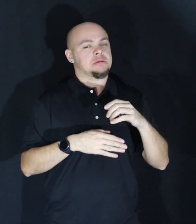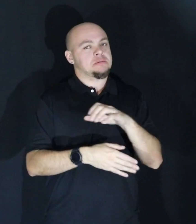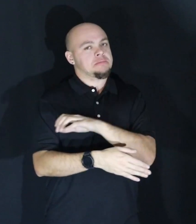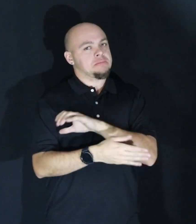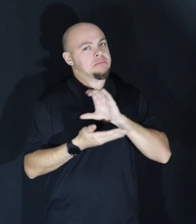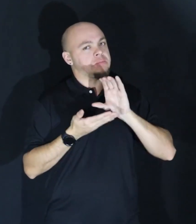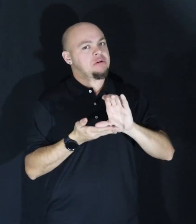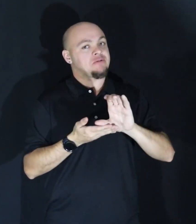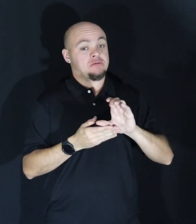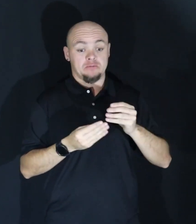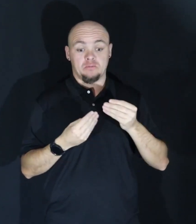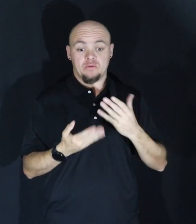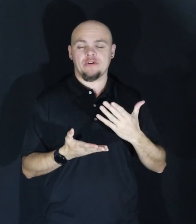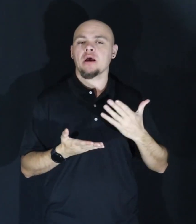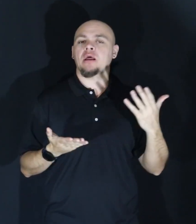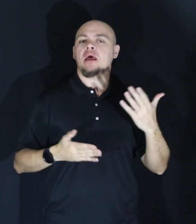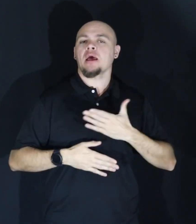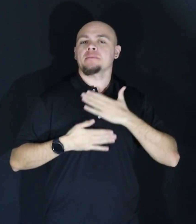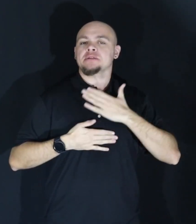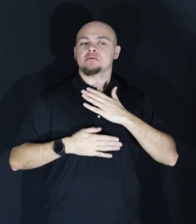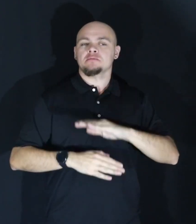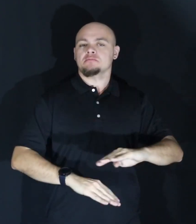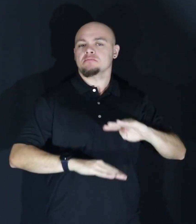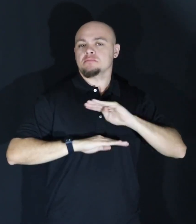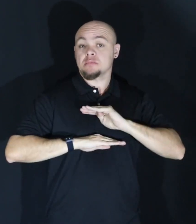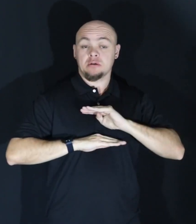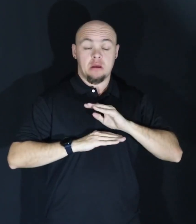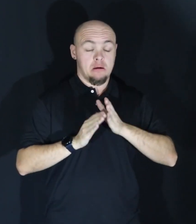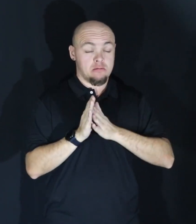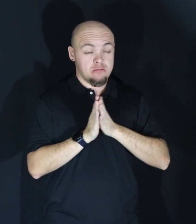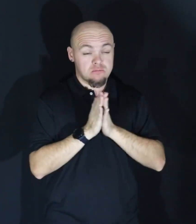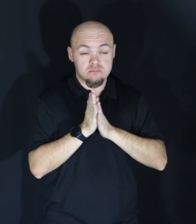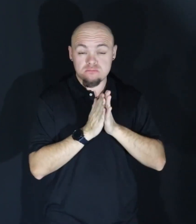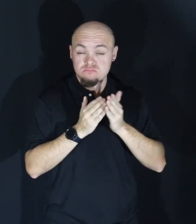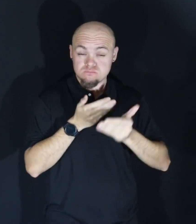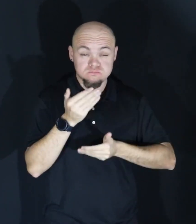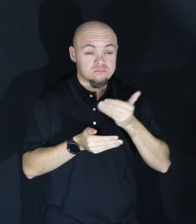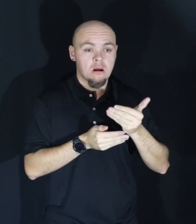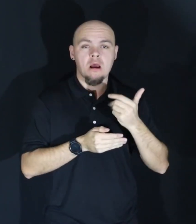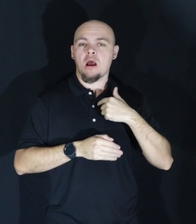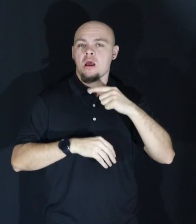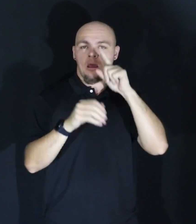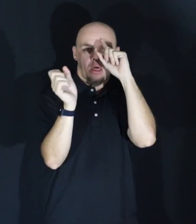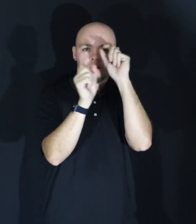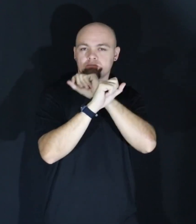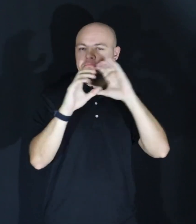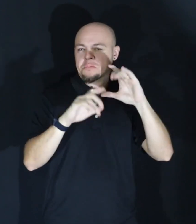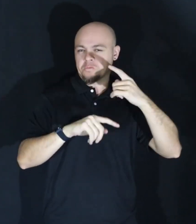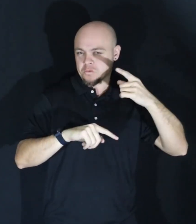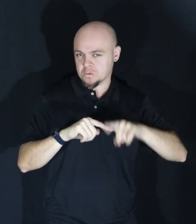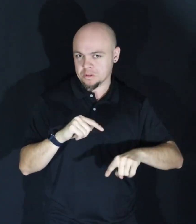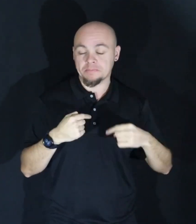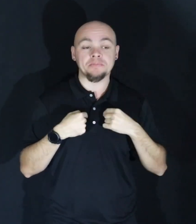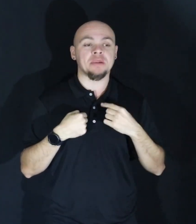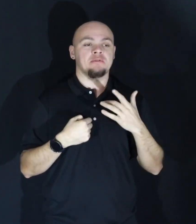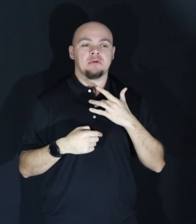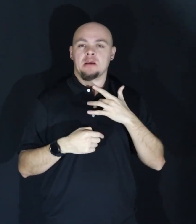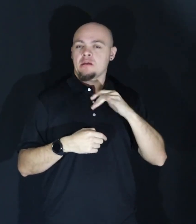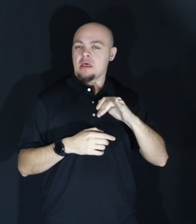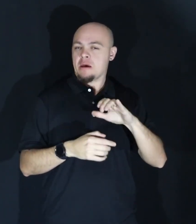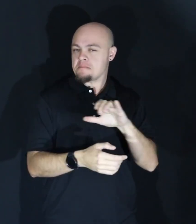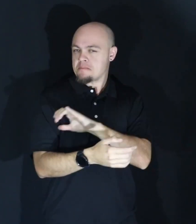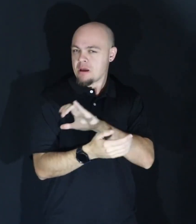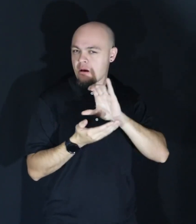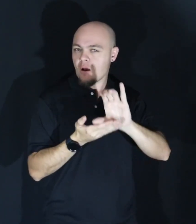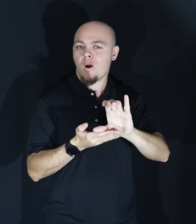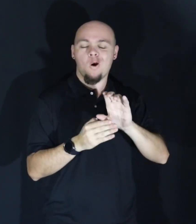happiness and fulfillment, and that has propelled me forward in ways I could never have imagined. As you feel the magnetic power of gratitude